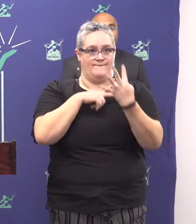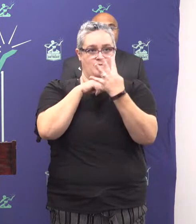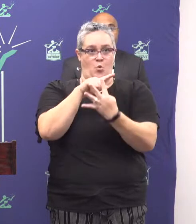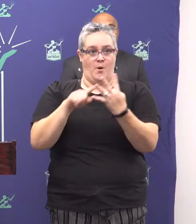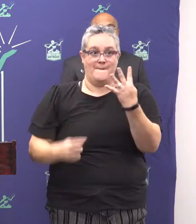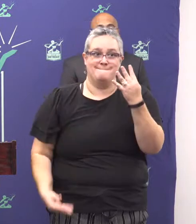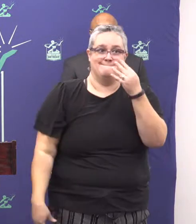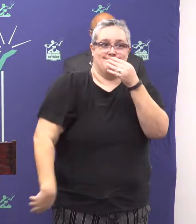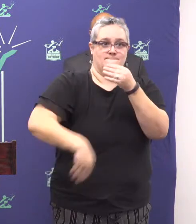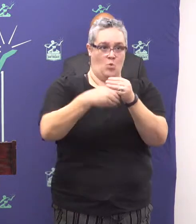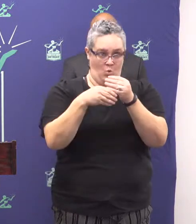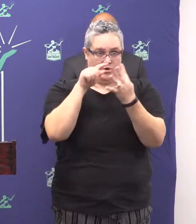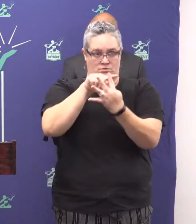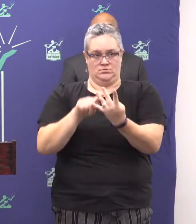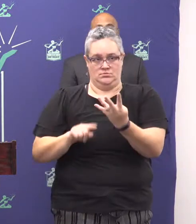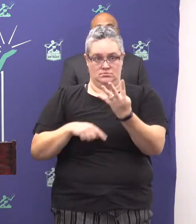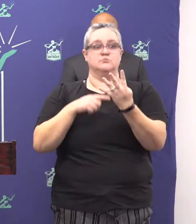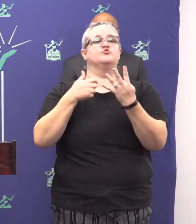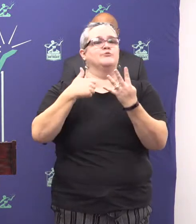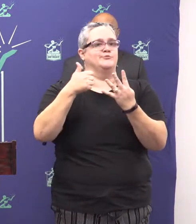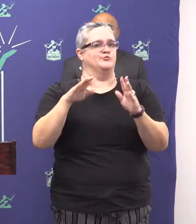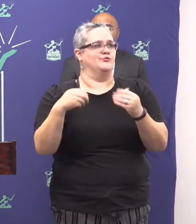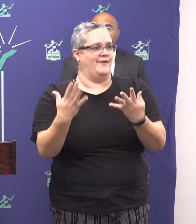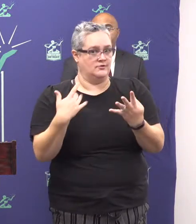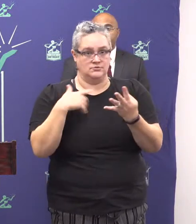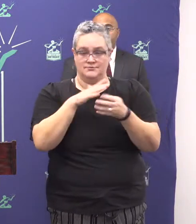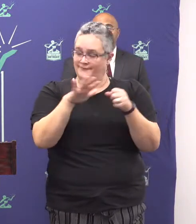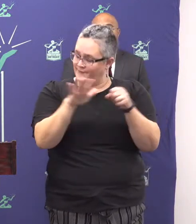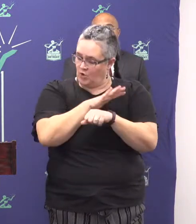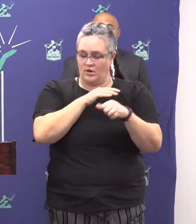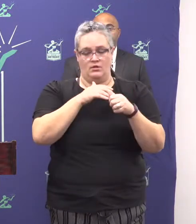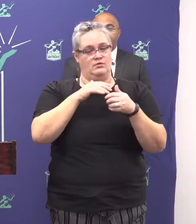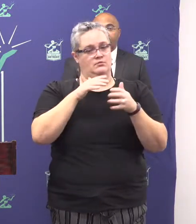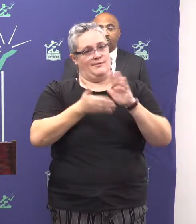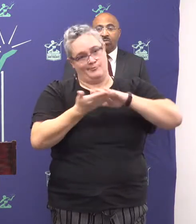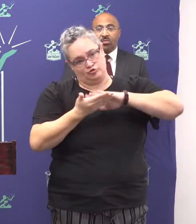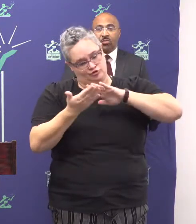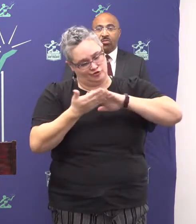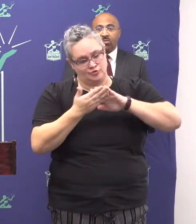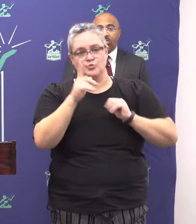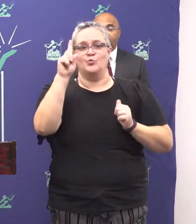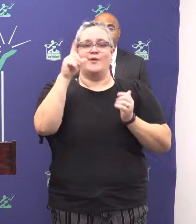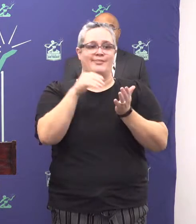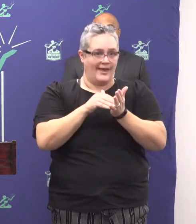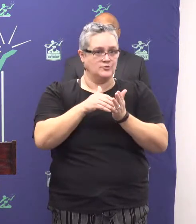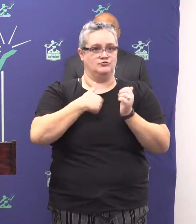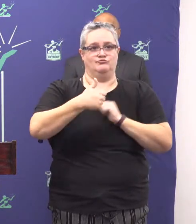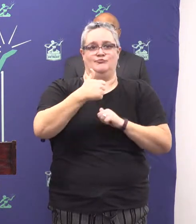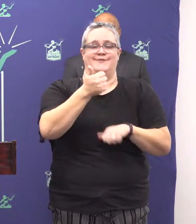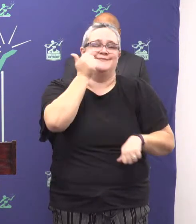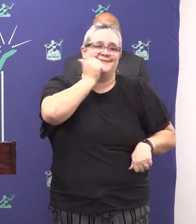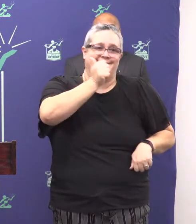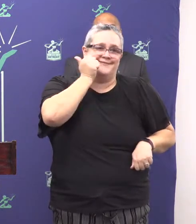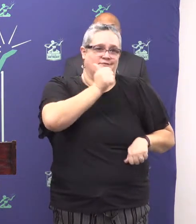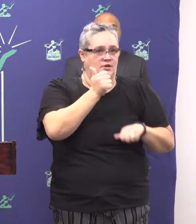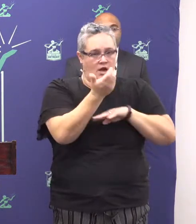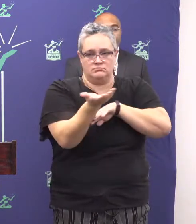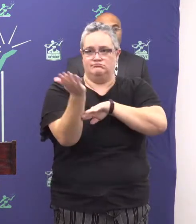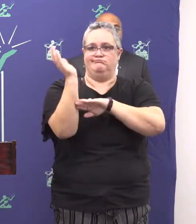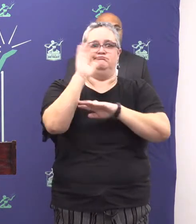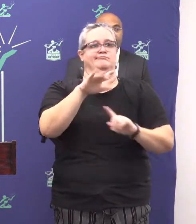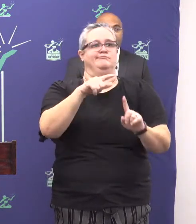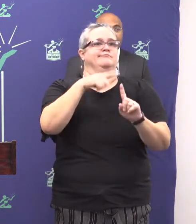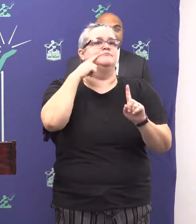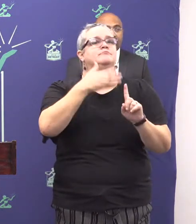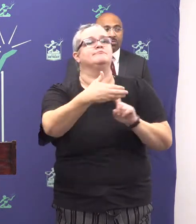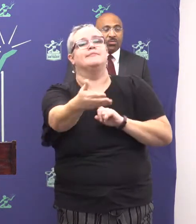more transportation providers. There will be full operations, 1,000 rides a day, continuously for